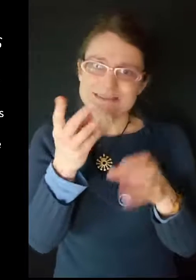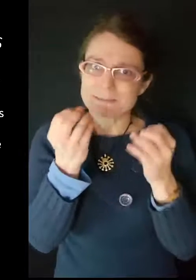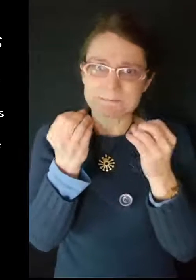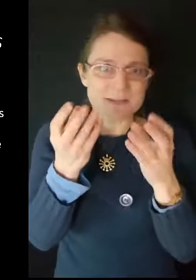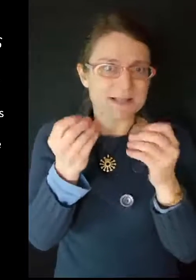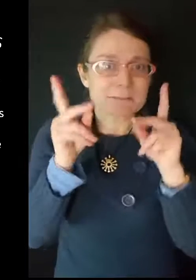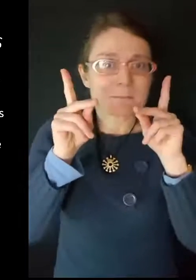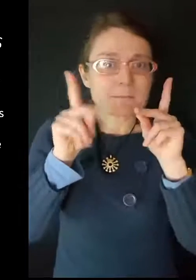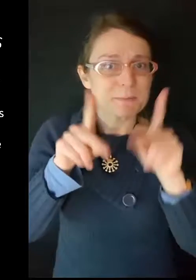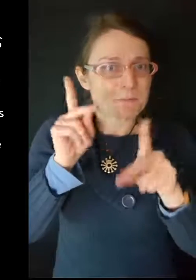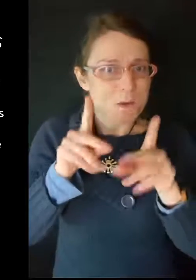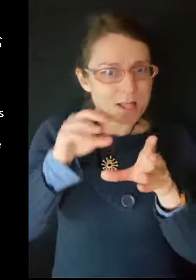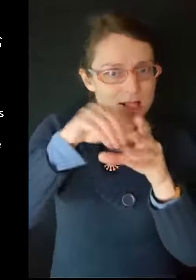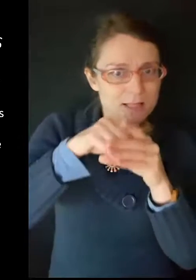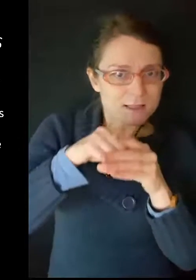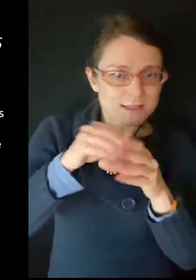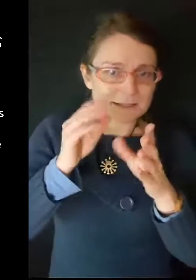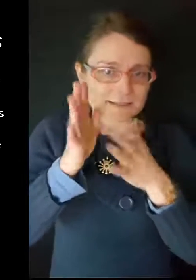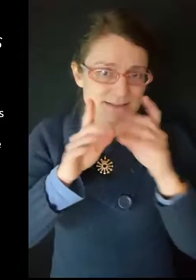big.